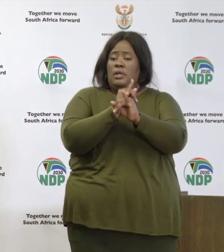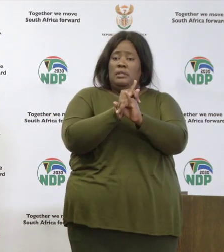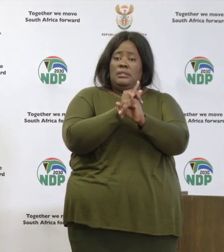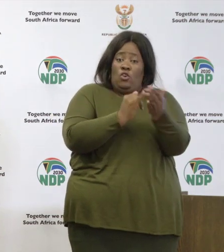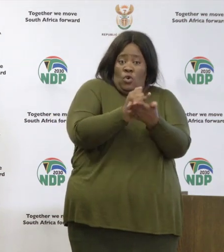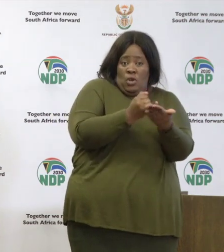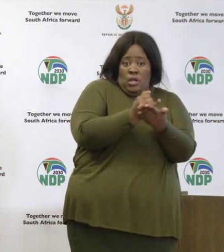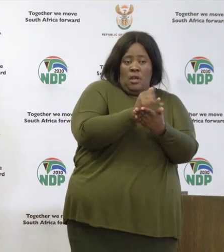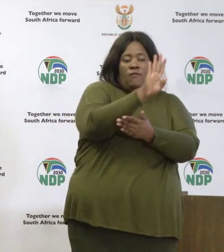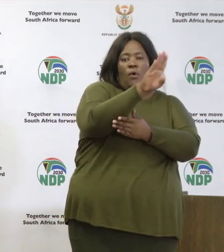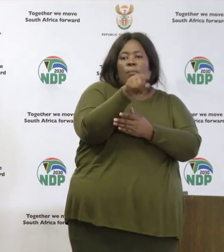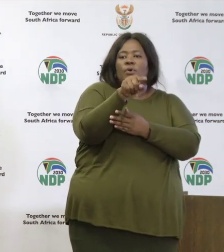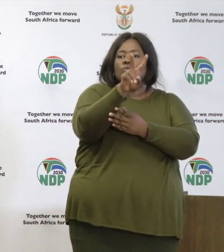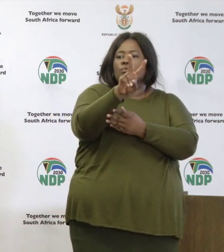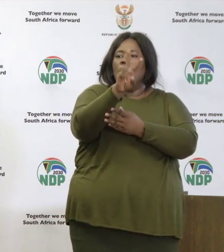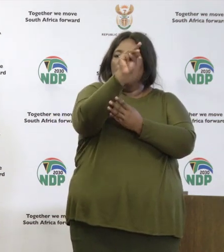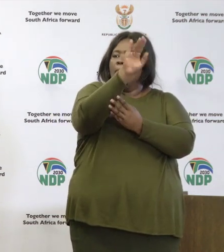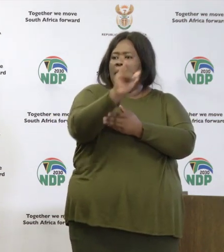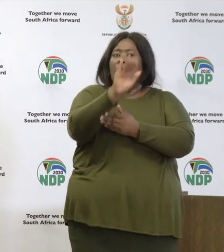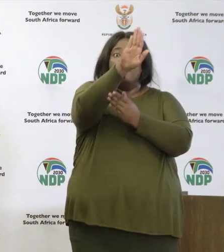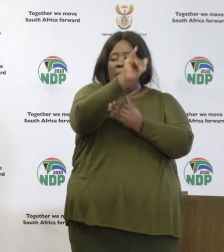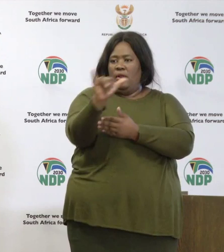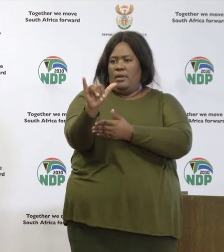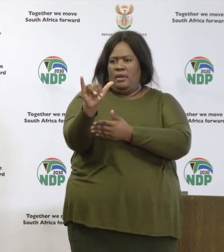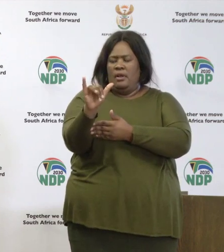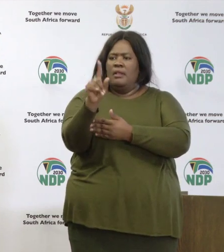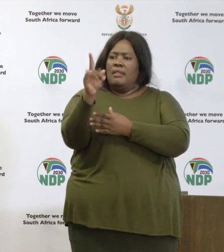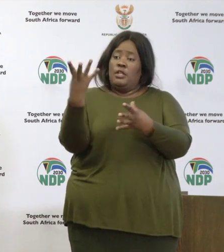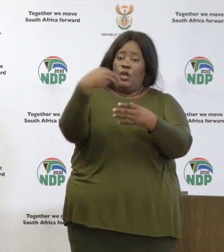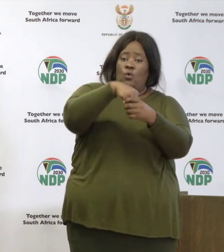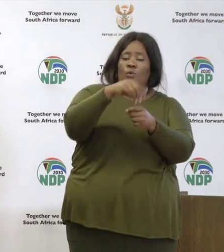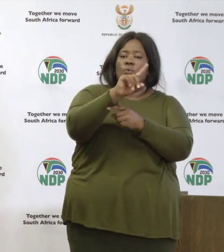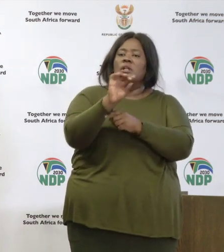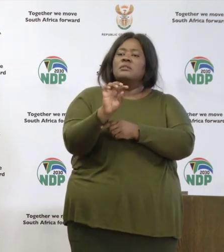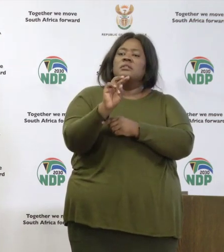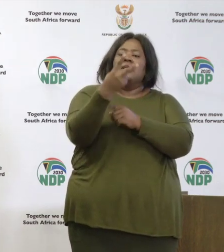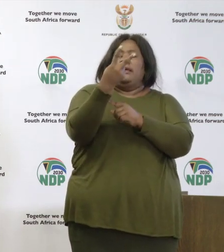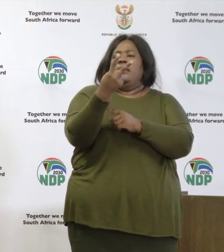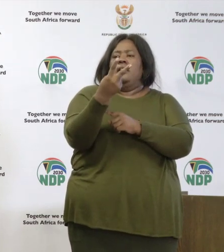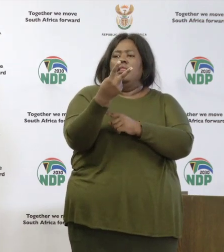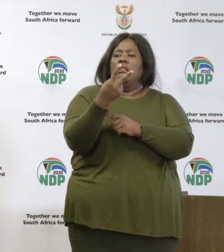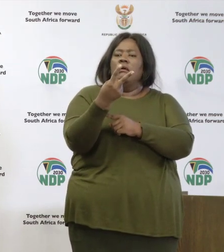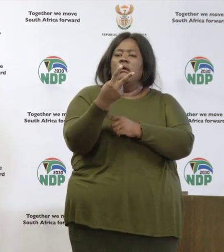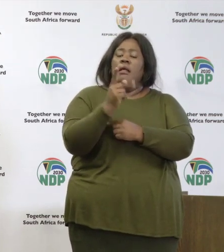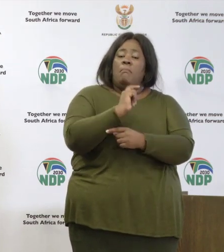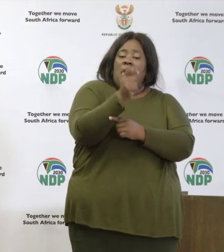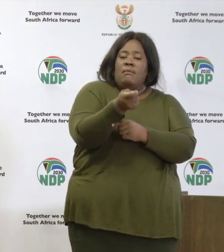an amount of 4.2 billion rands. This amount includes the second upfront payment